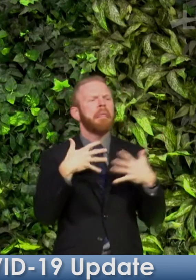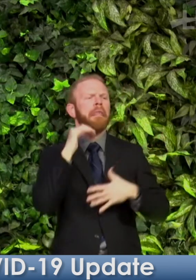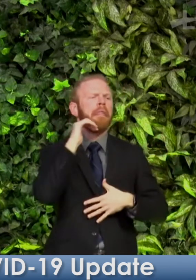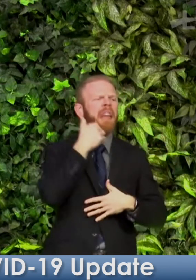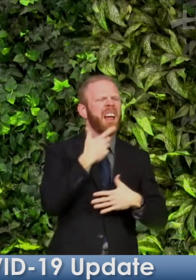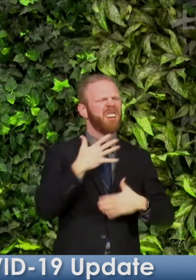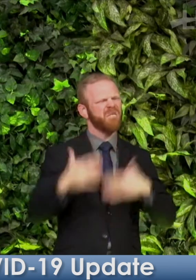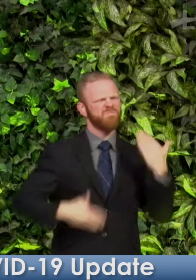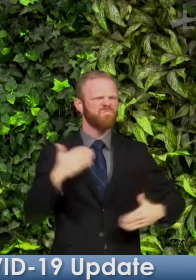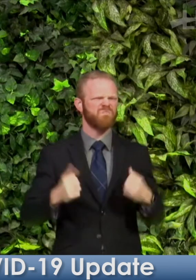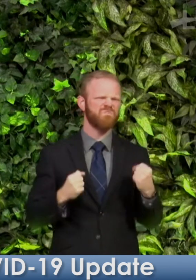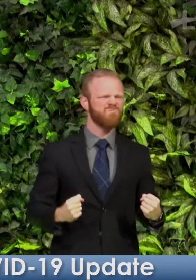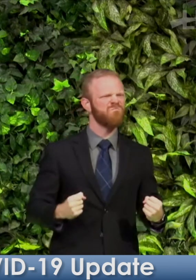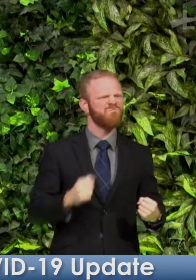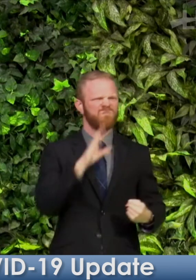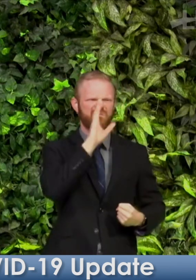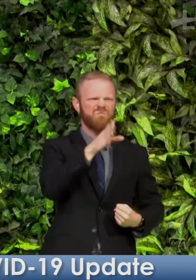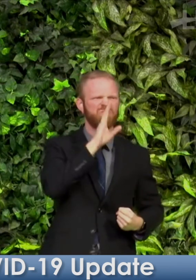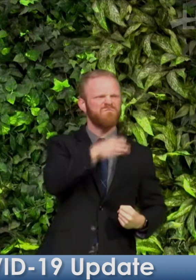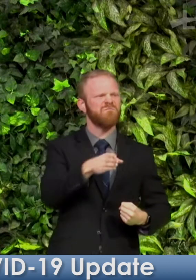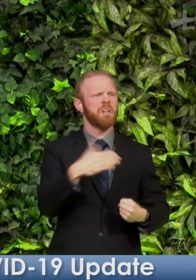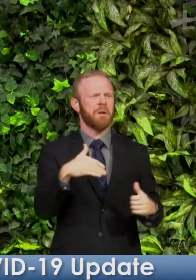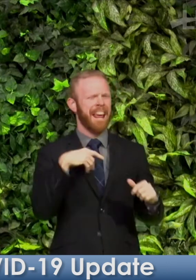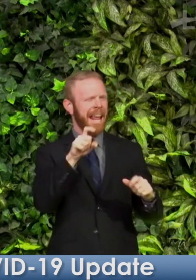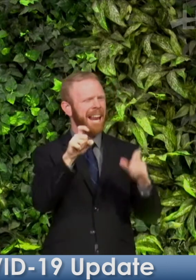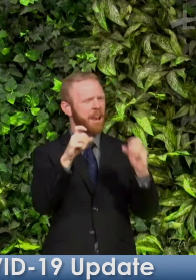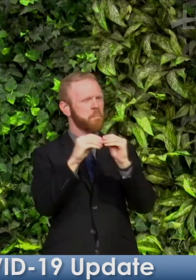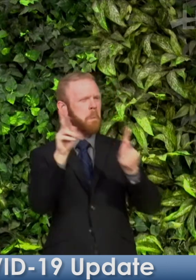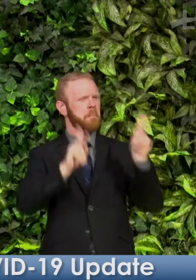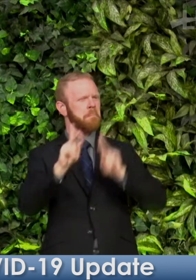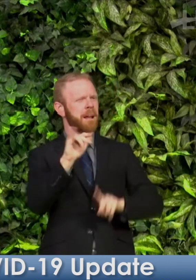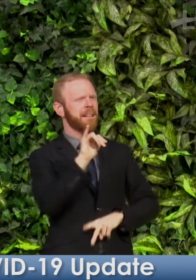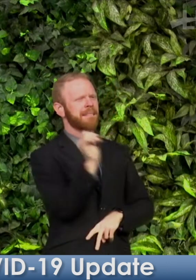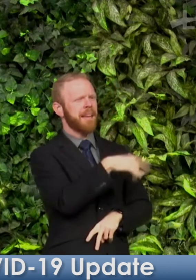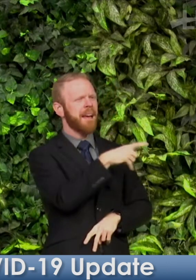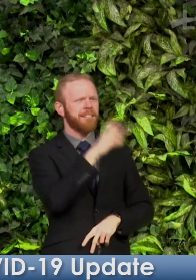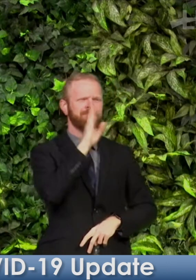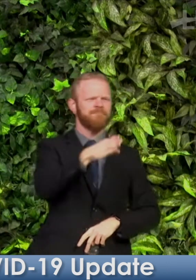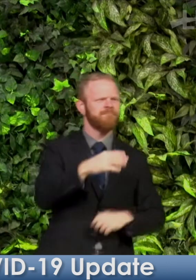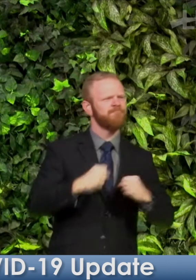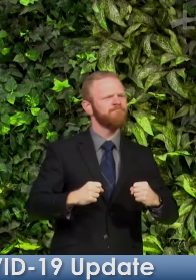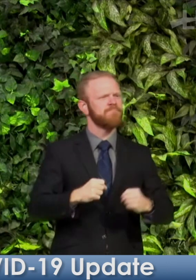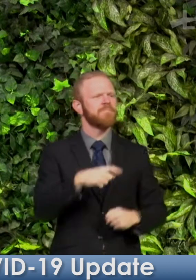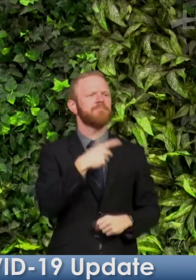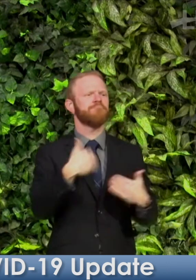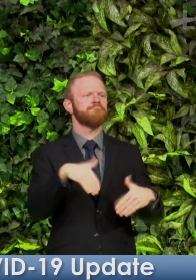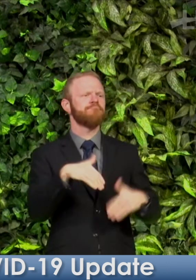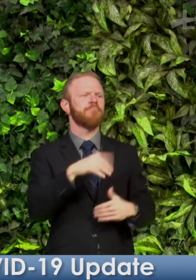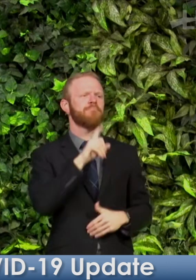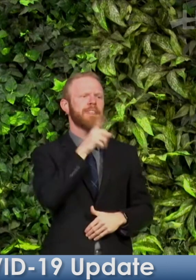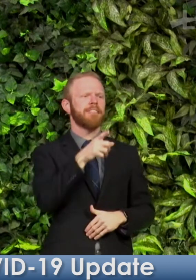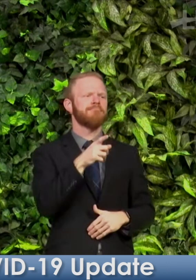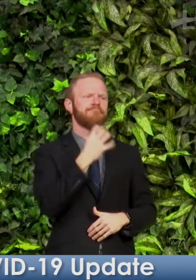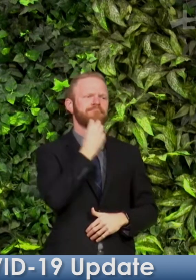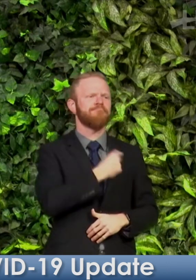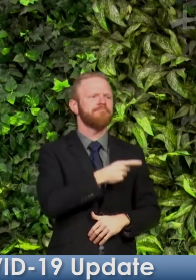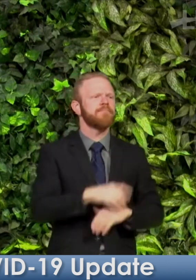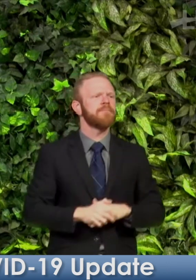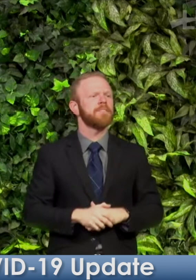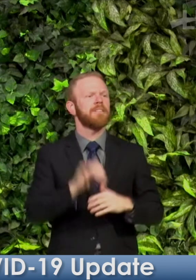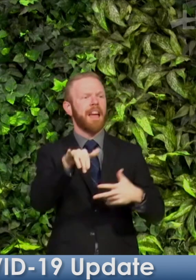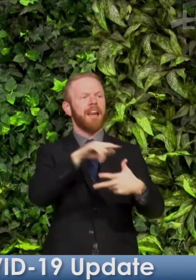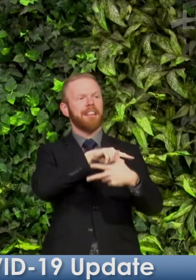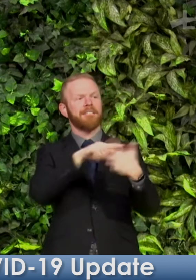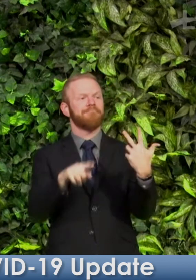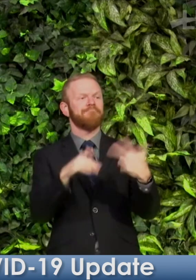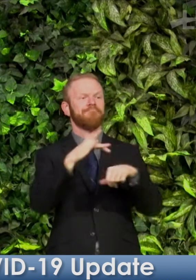in, we need people with clarity and conviction, and she demonstrably has that as well. These are three remarkable leaders. I'm honored to be with them